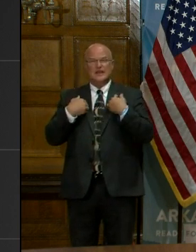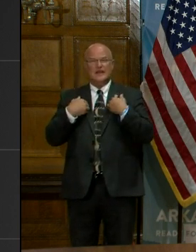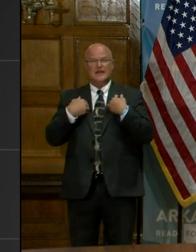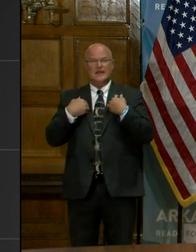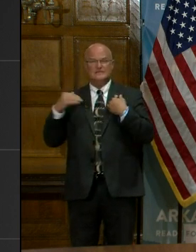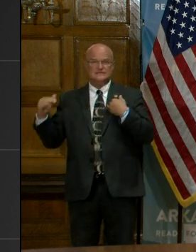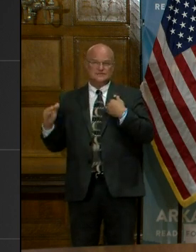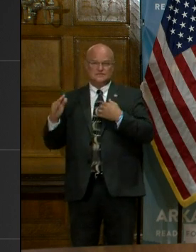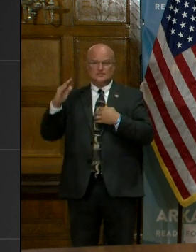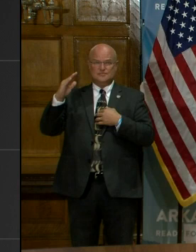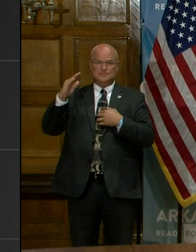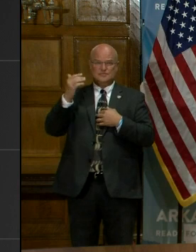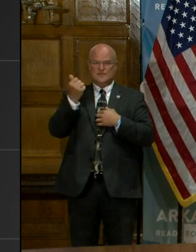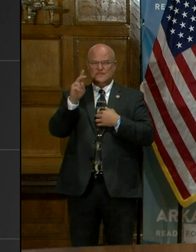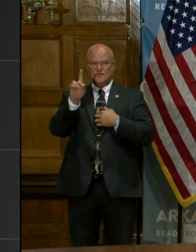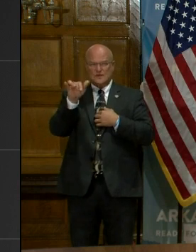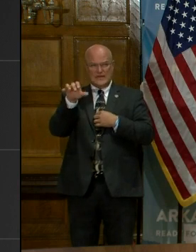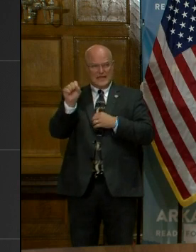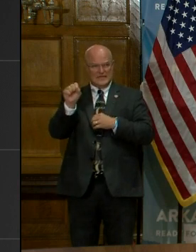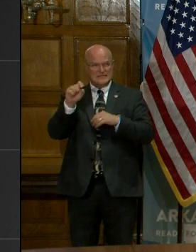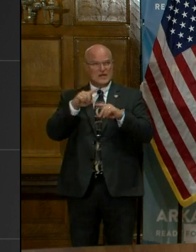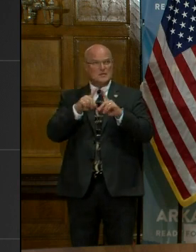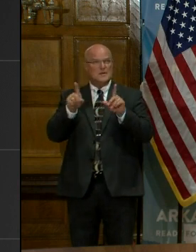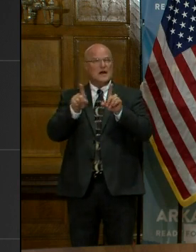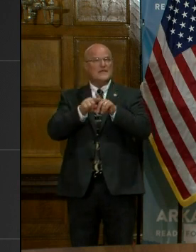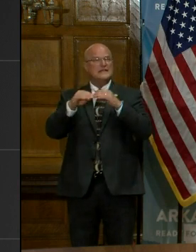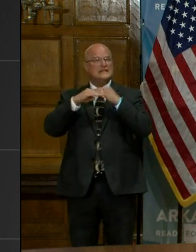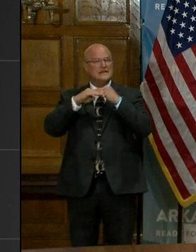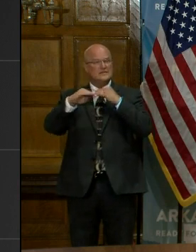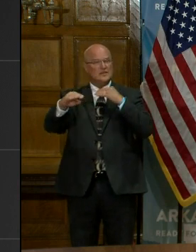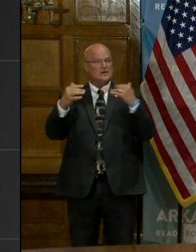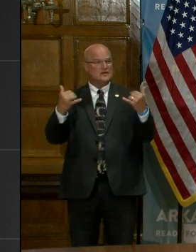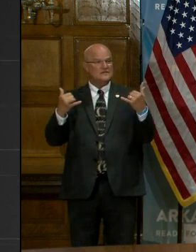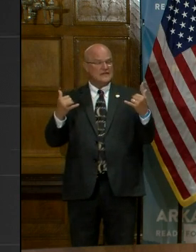a peak there a couple days, but that's leveled